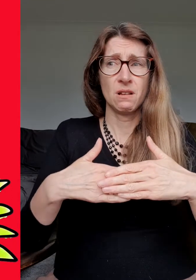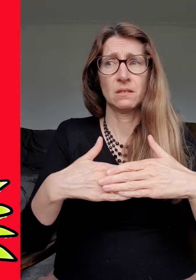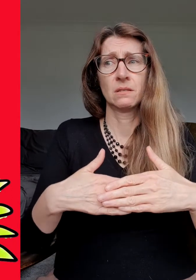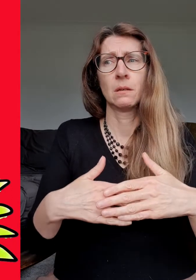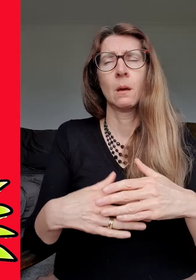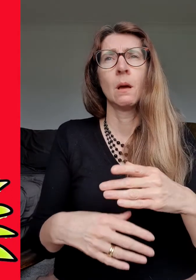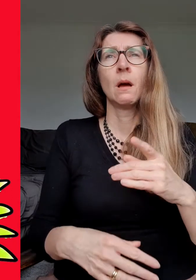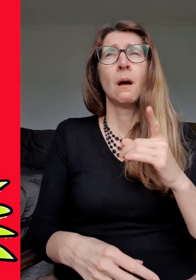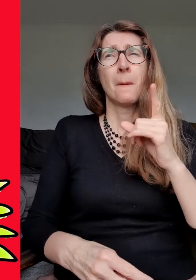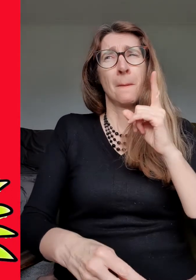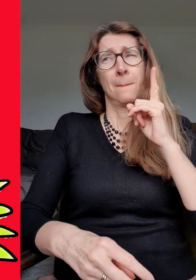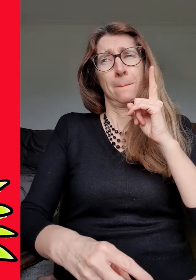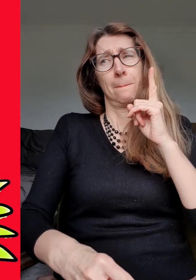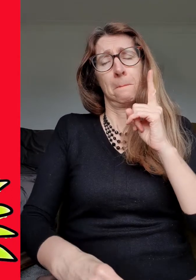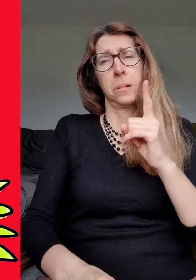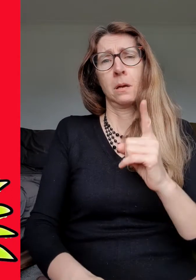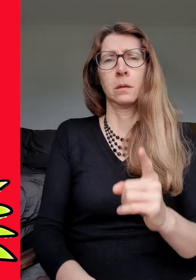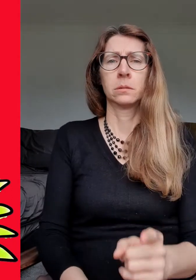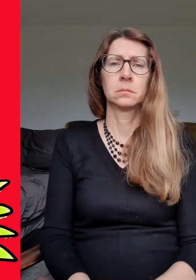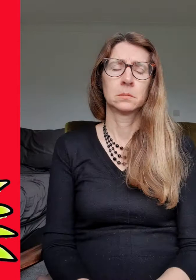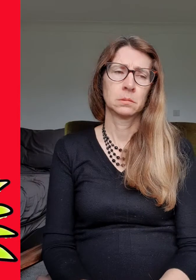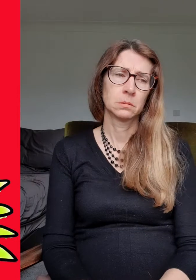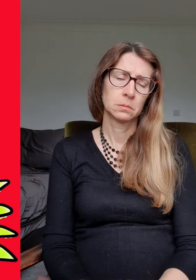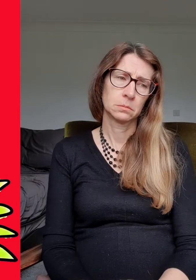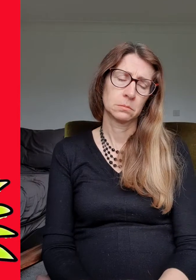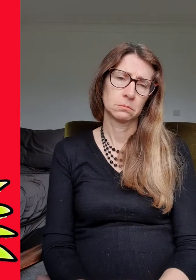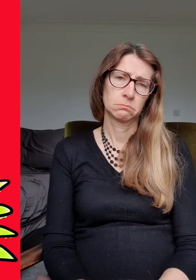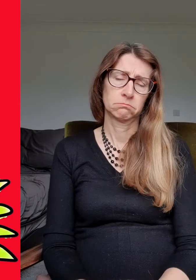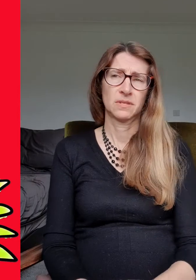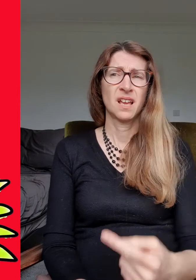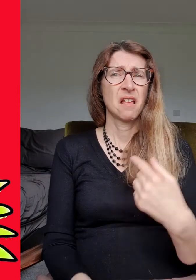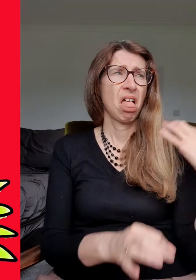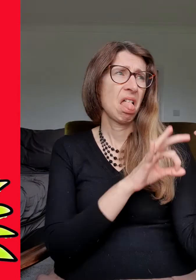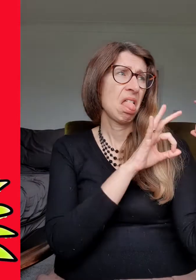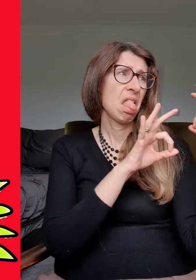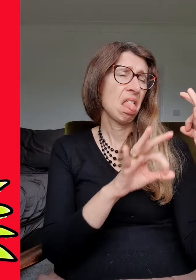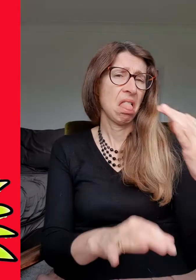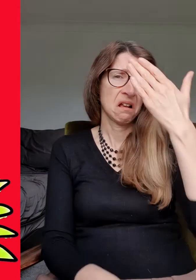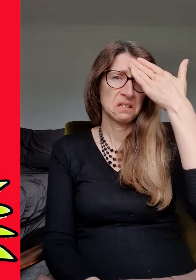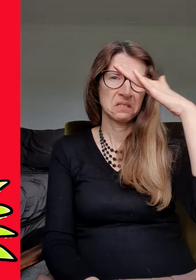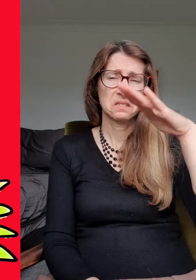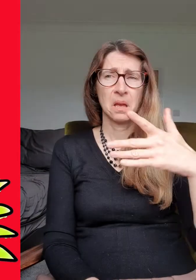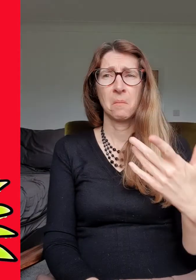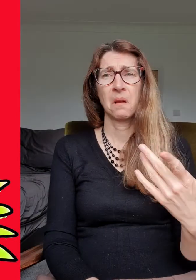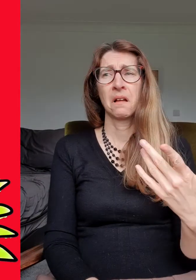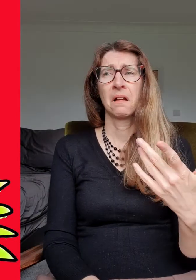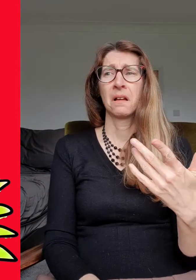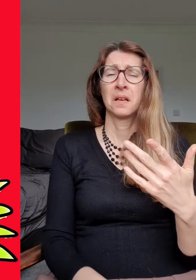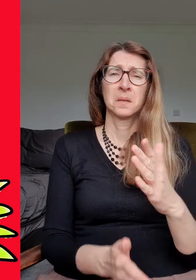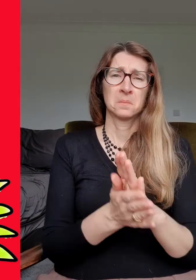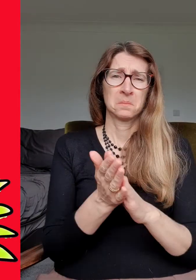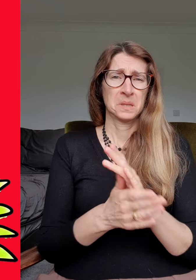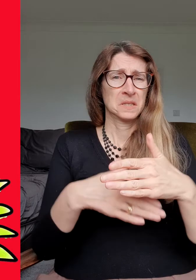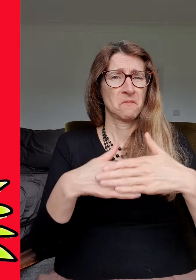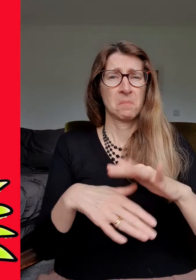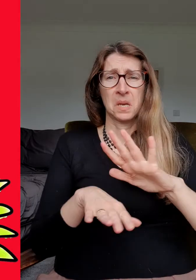"but—" JoJo was looking unhappy again. "Well, I've not seen most of them all summer, and they might